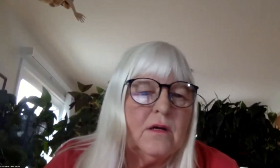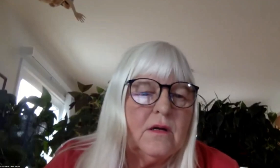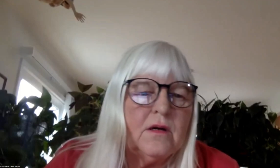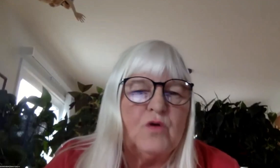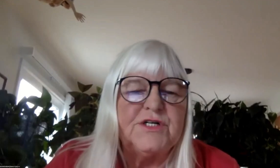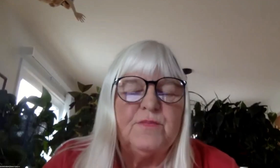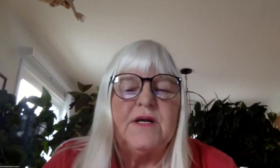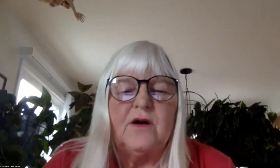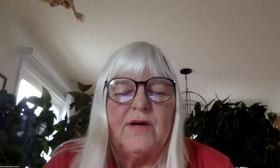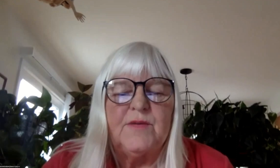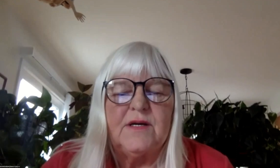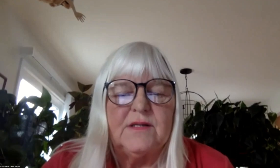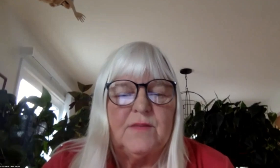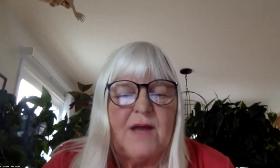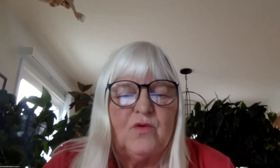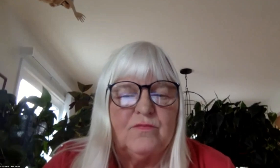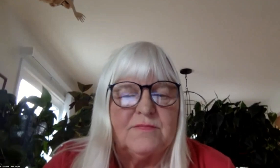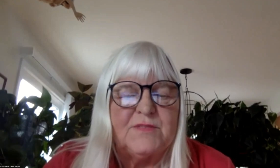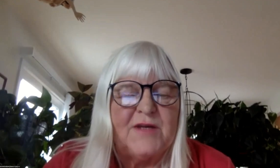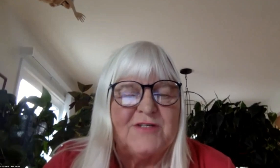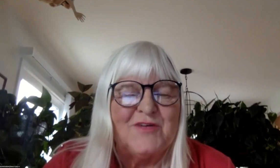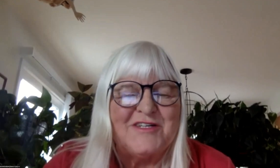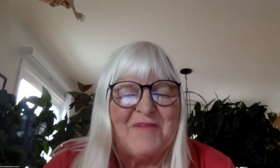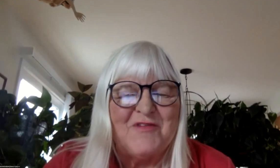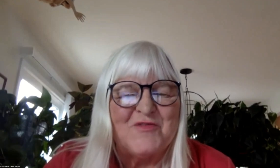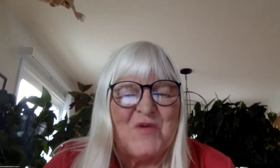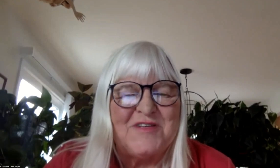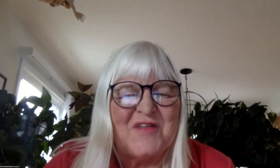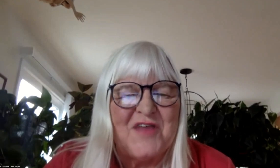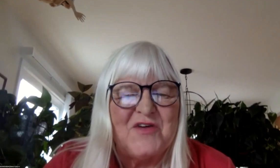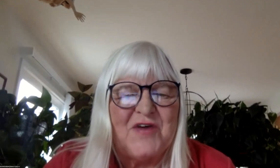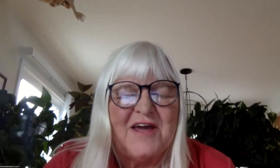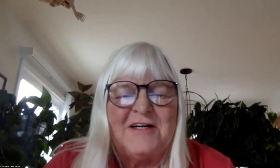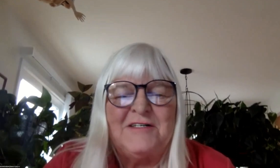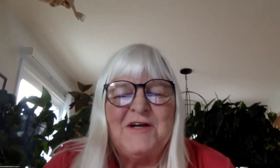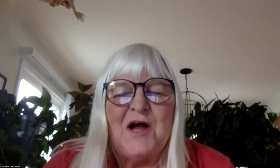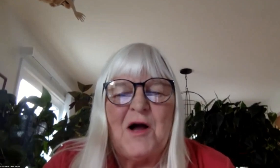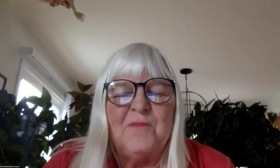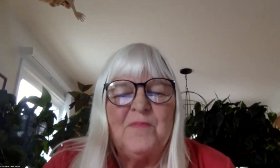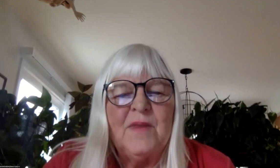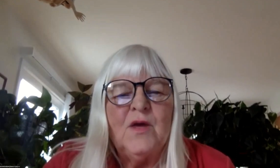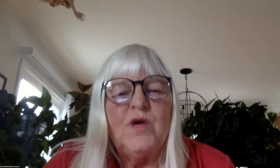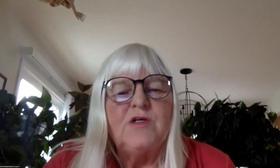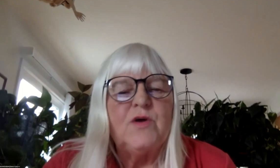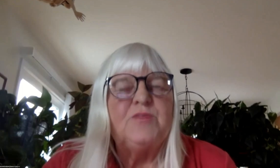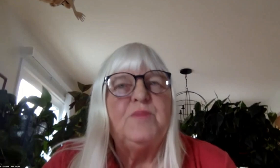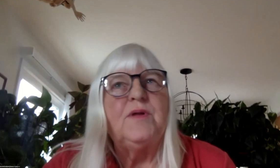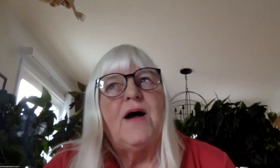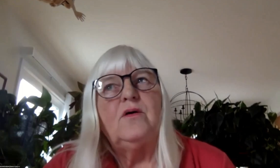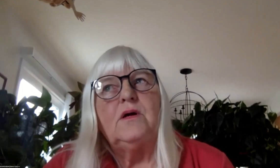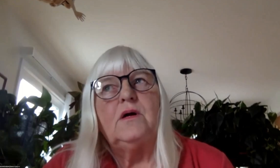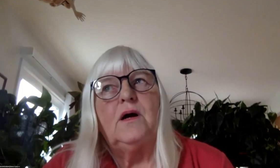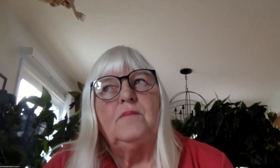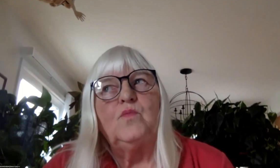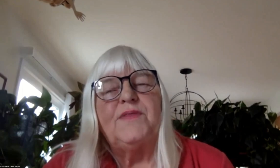to go. Oh, just a minute. Thank you. I won't spend so much time on those quotes then. Thank you, Kay. We also asked people